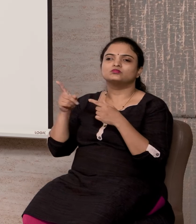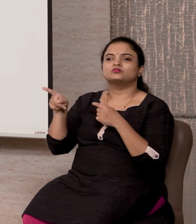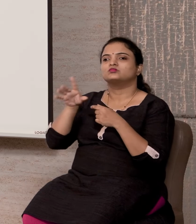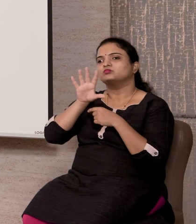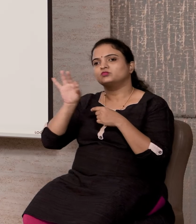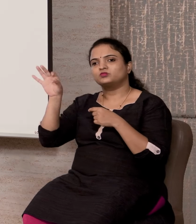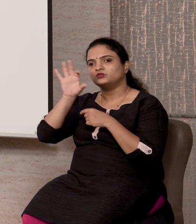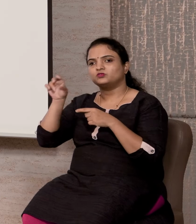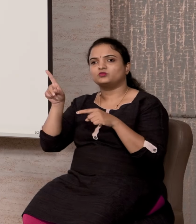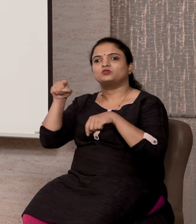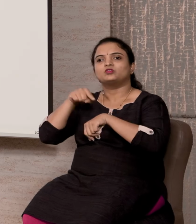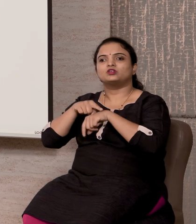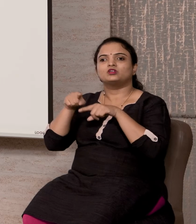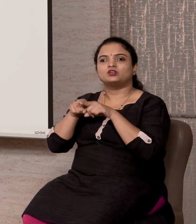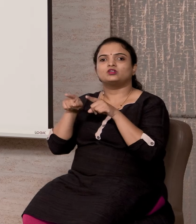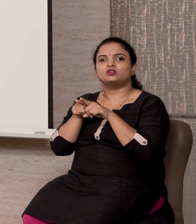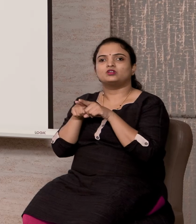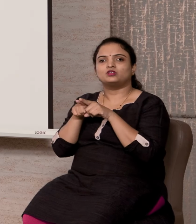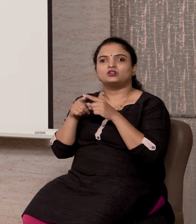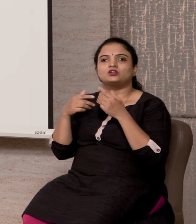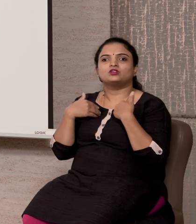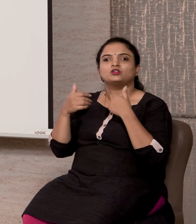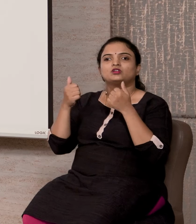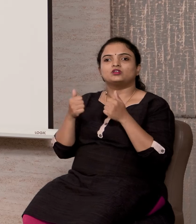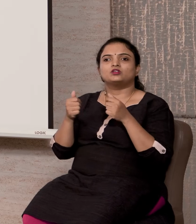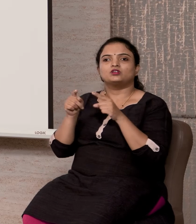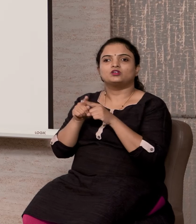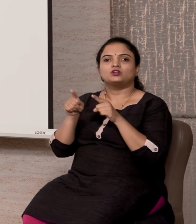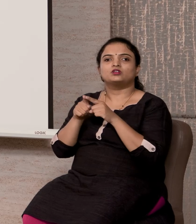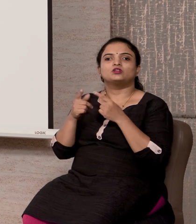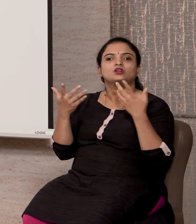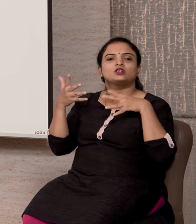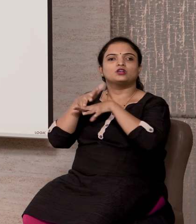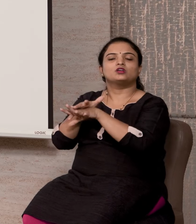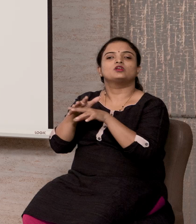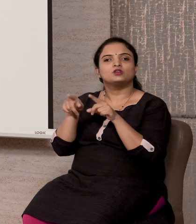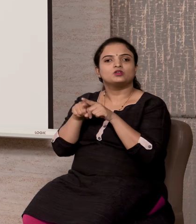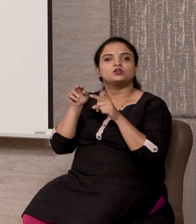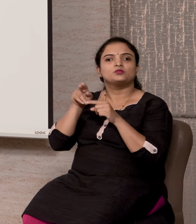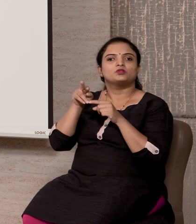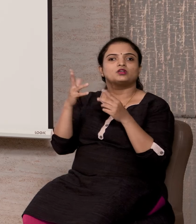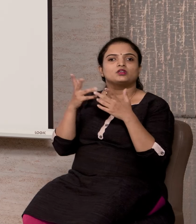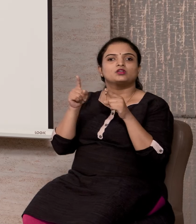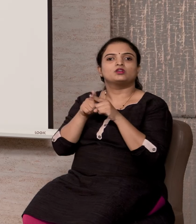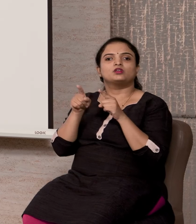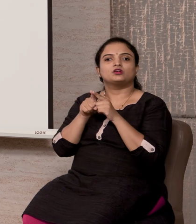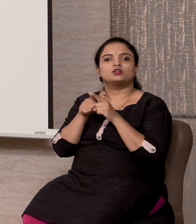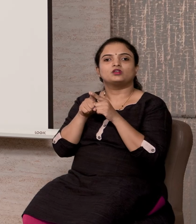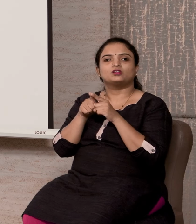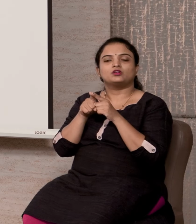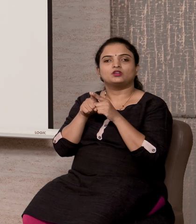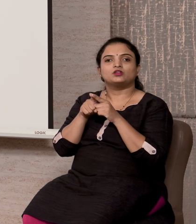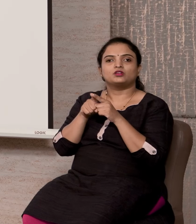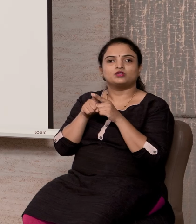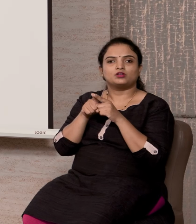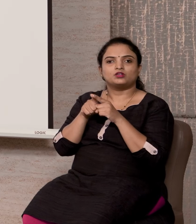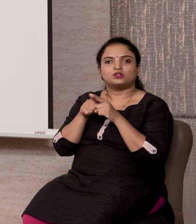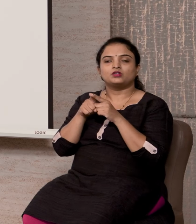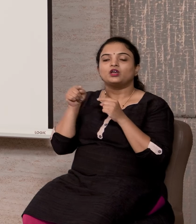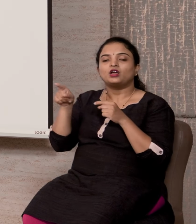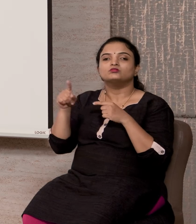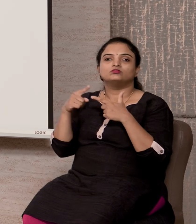the accessibility SMEs. We all sit together, discuss about inclusion, accessibility, and so on. And this did a very tremendous